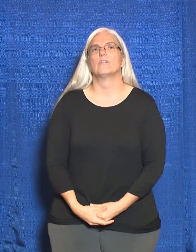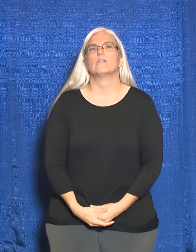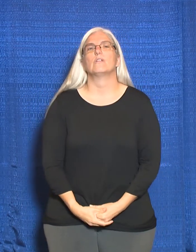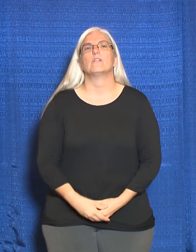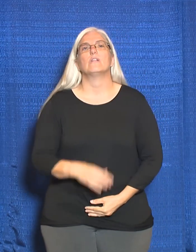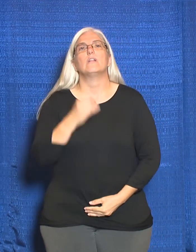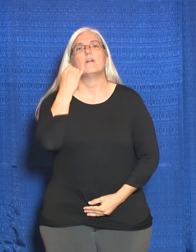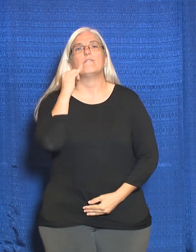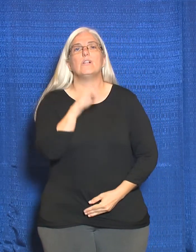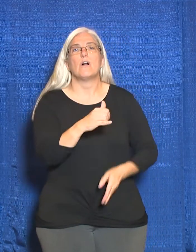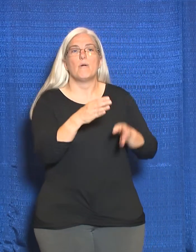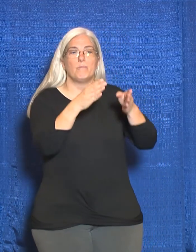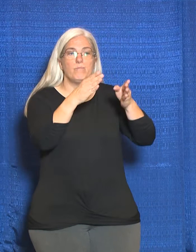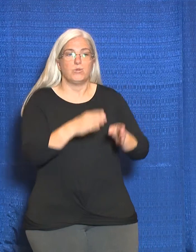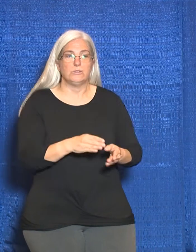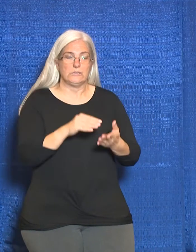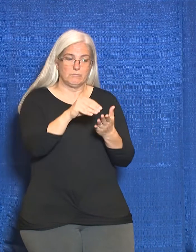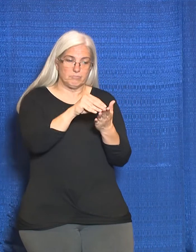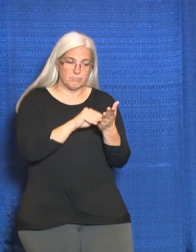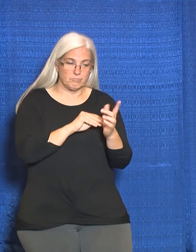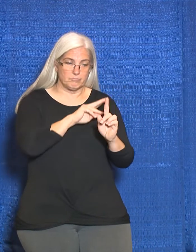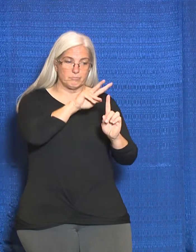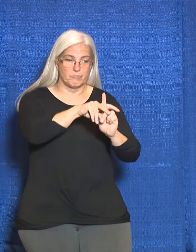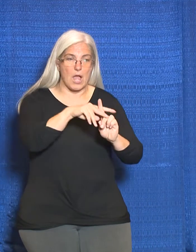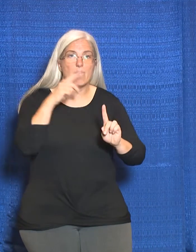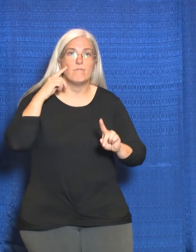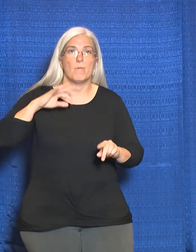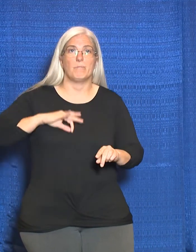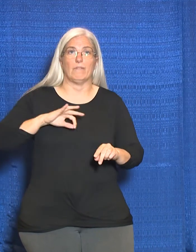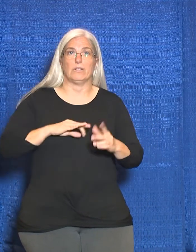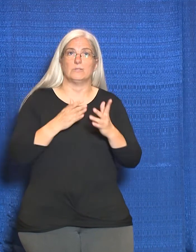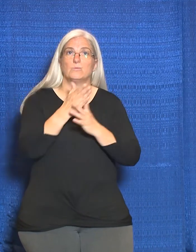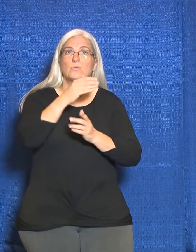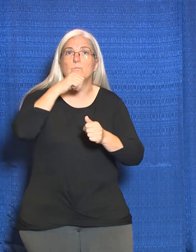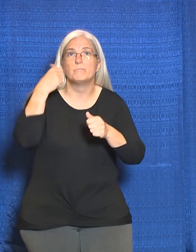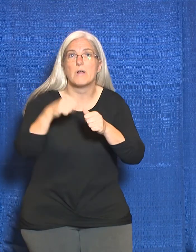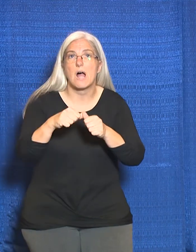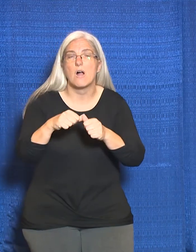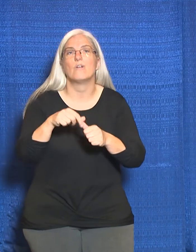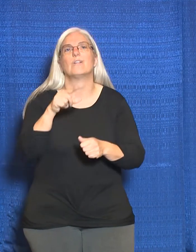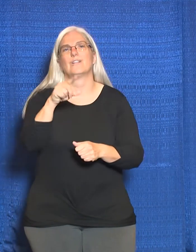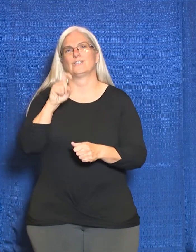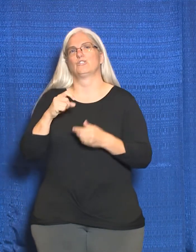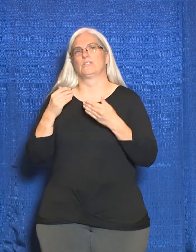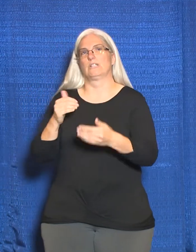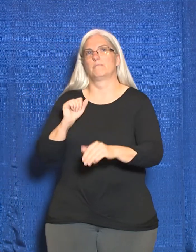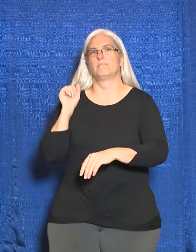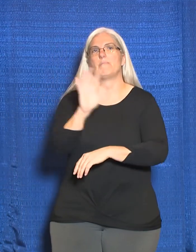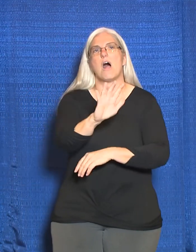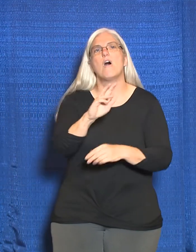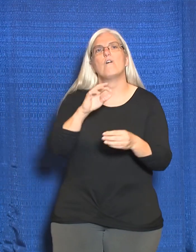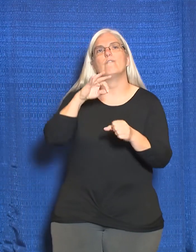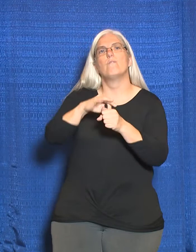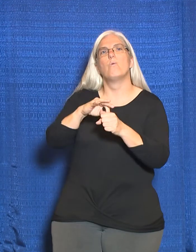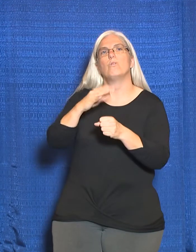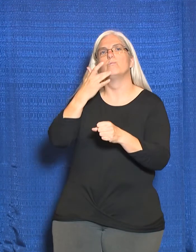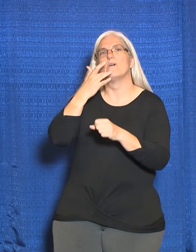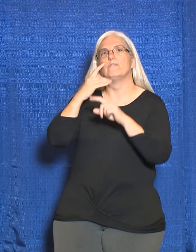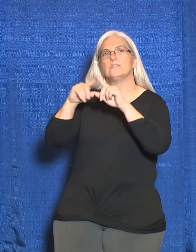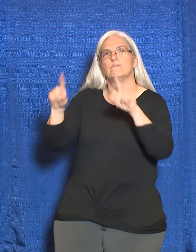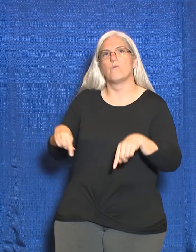If a client applies for benefits by mail, mail them a VPF and a VRC.